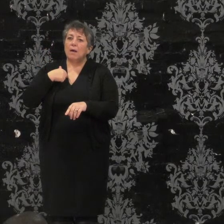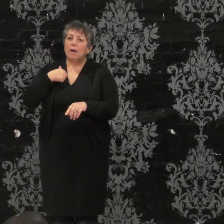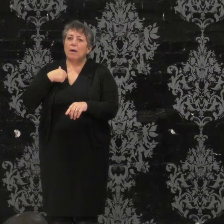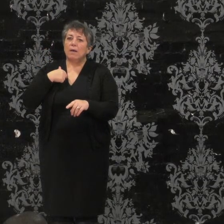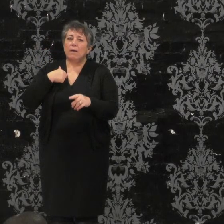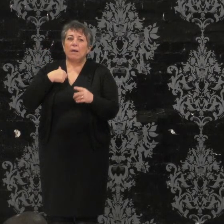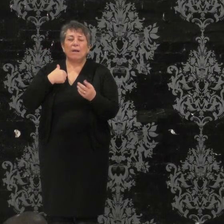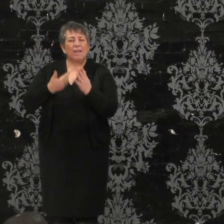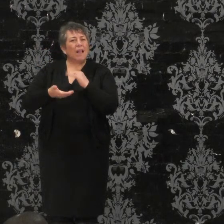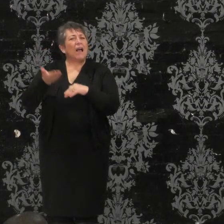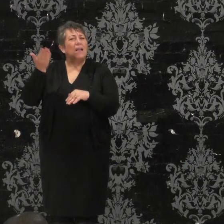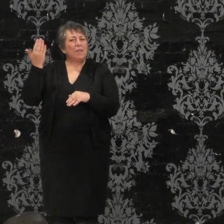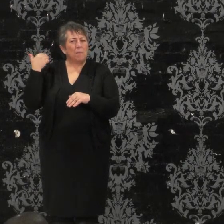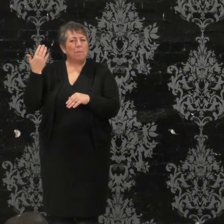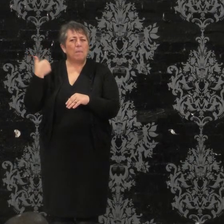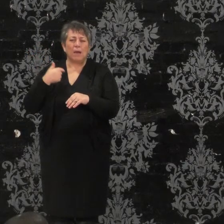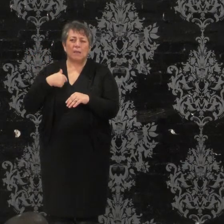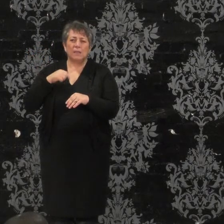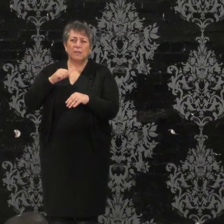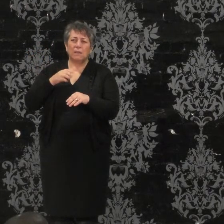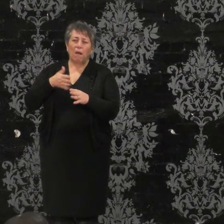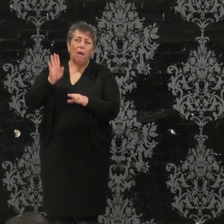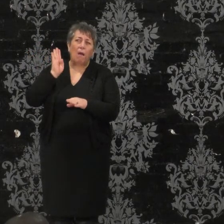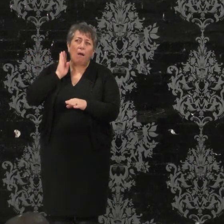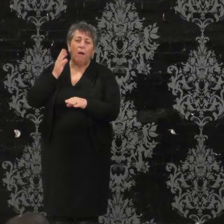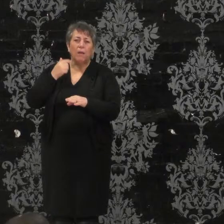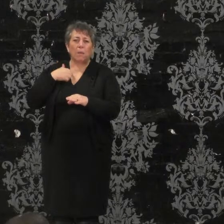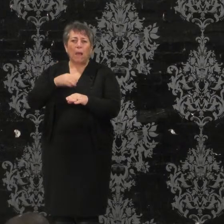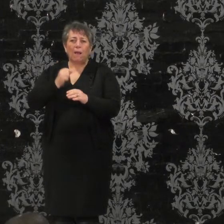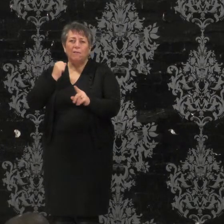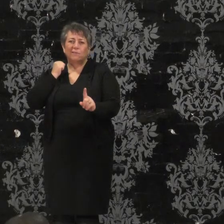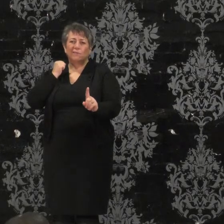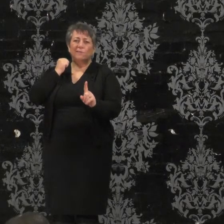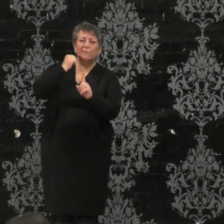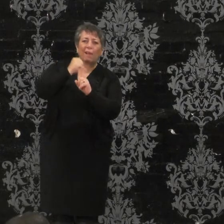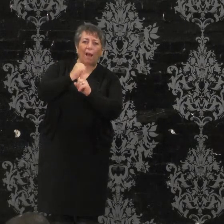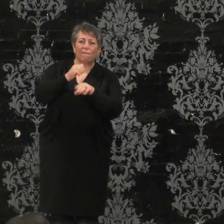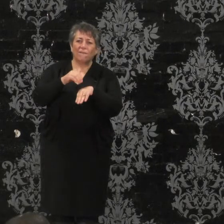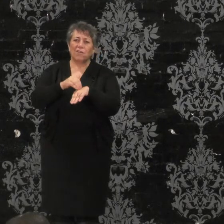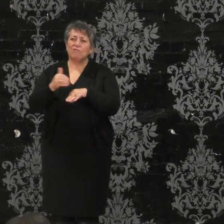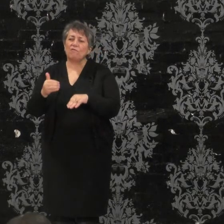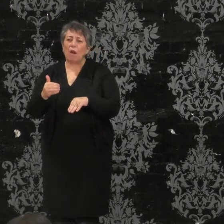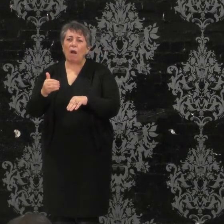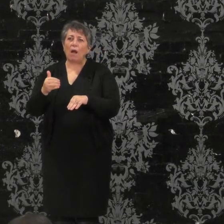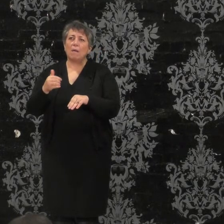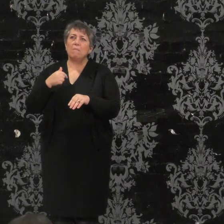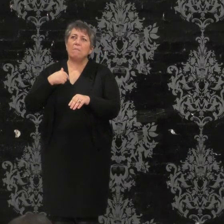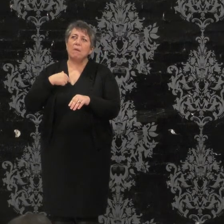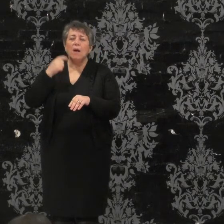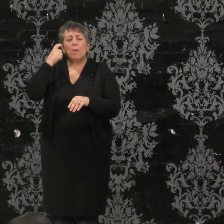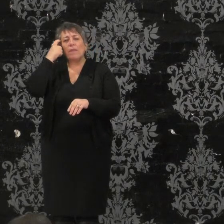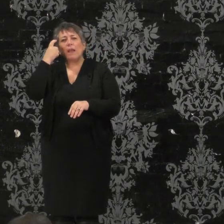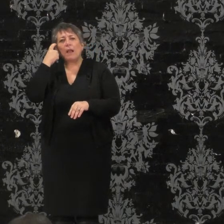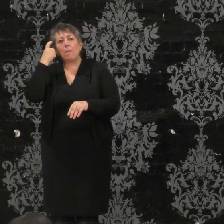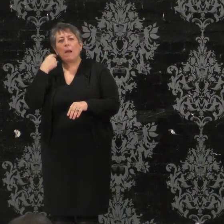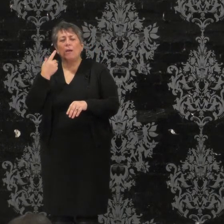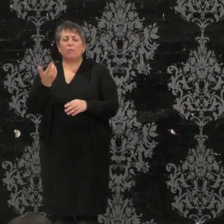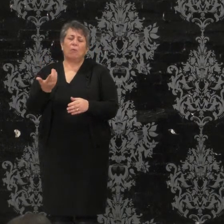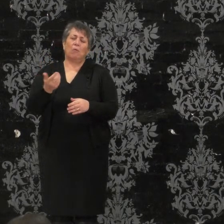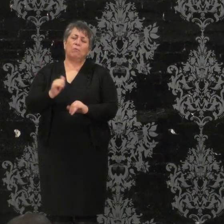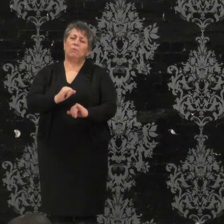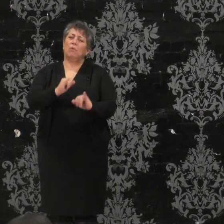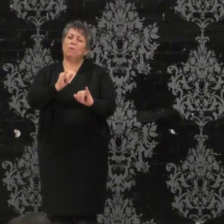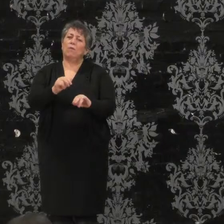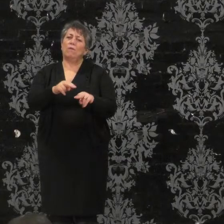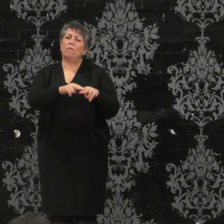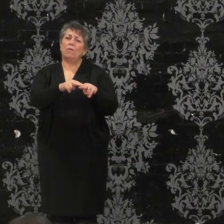knife crime, and I'll stop for a moment and ponder about the families and just get